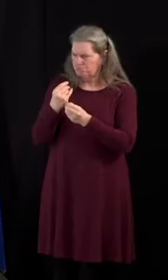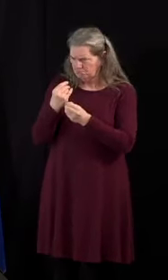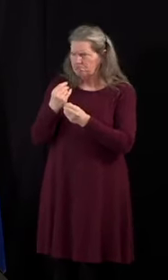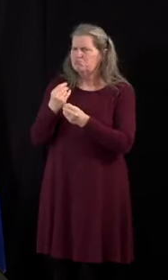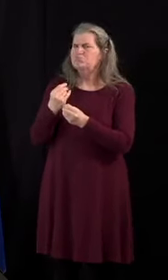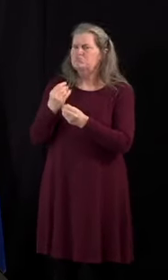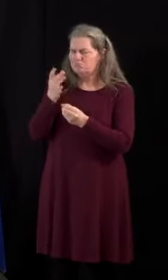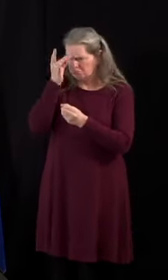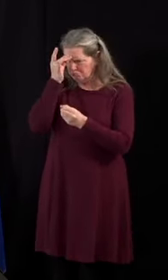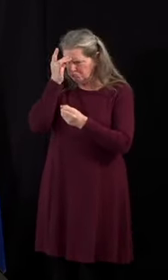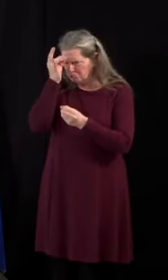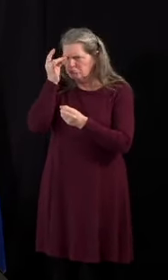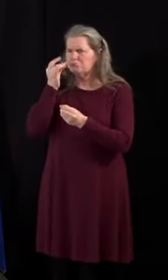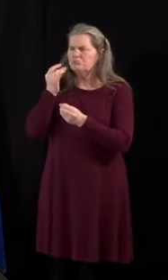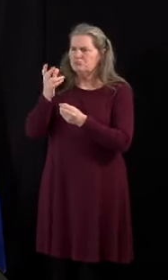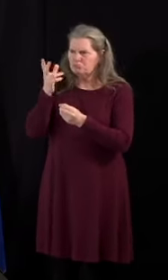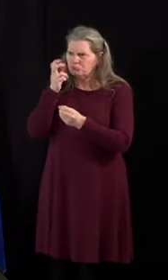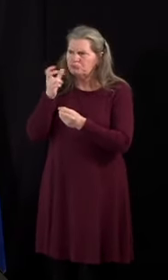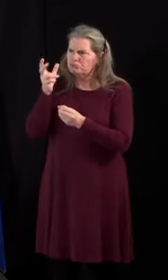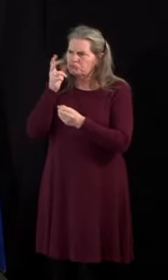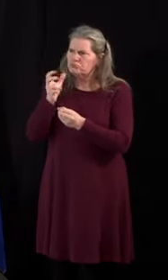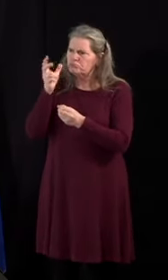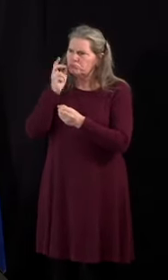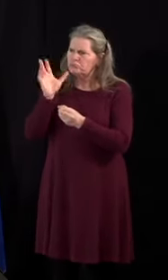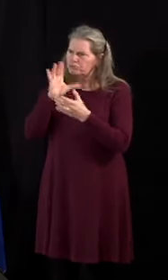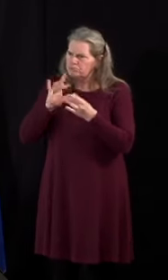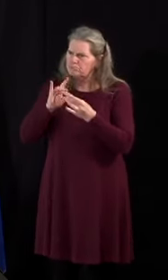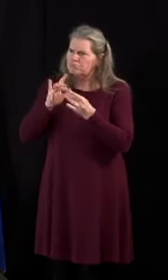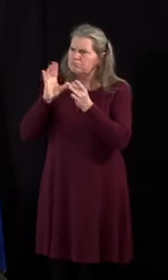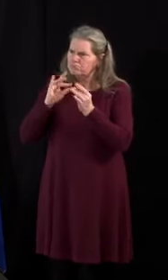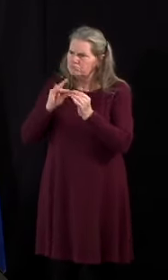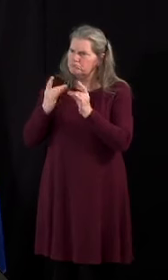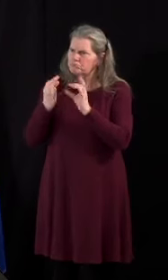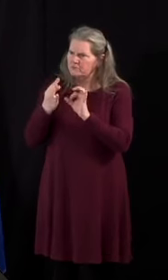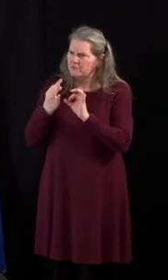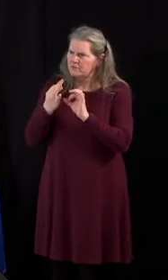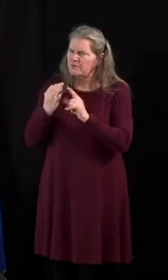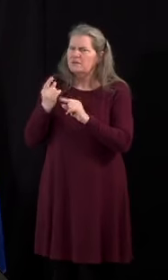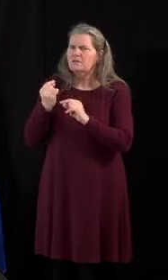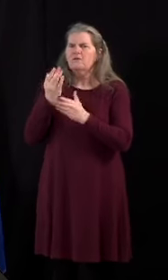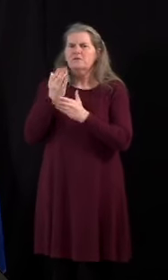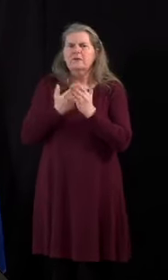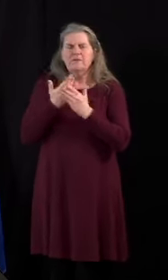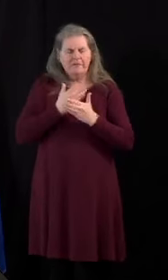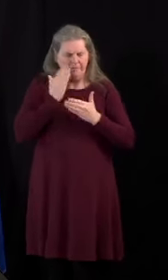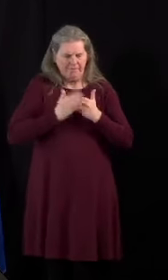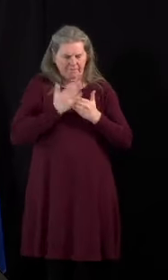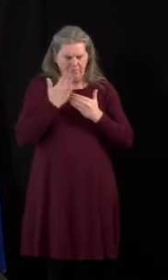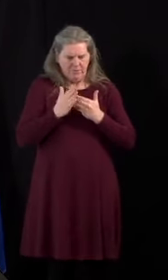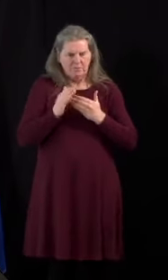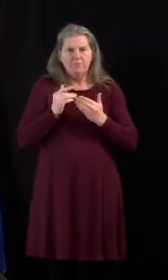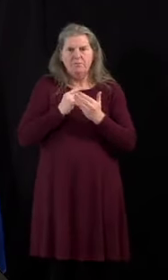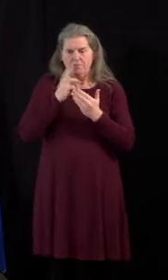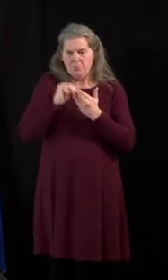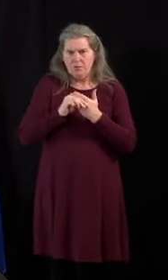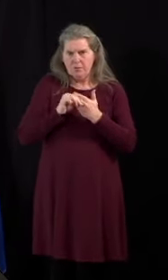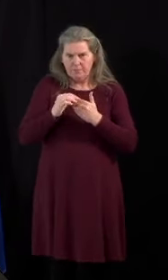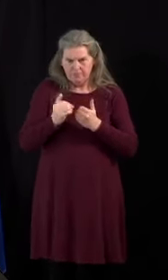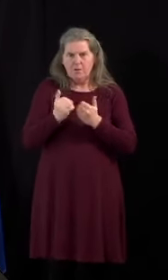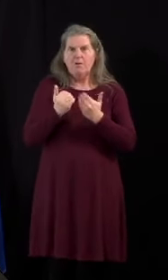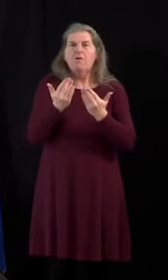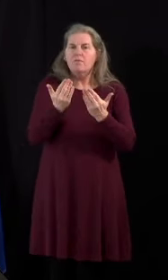have been listening to you all along. We have certain things that we have to complete to be able to bring a program like